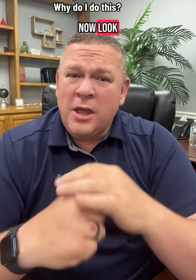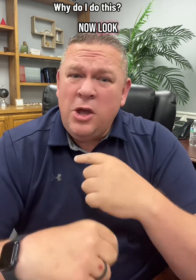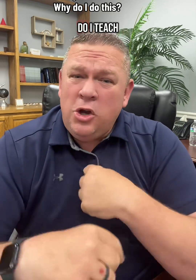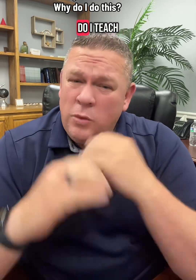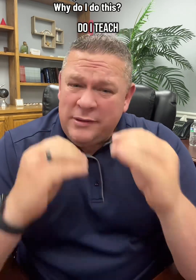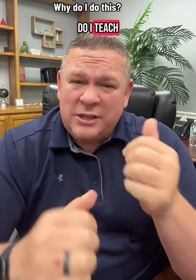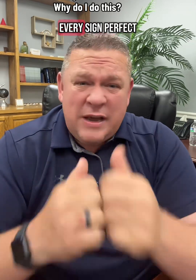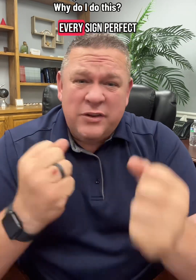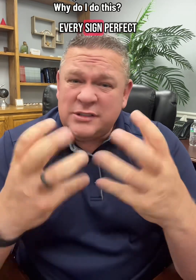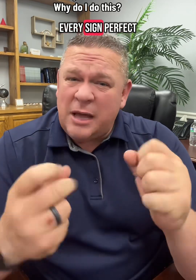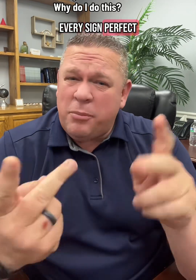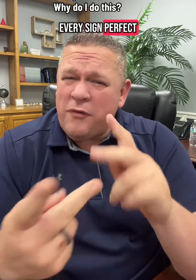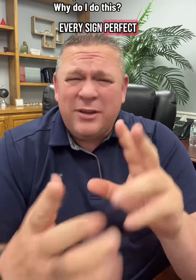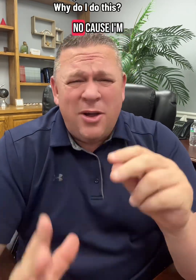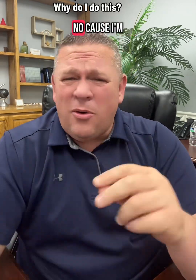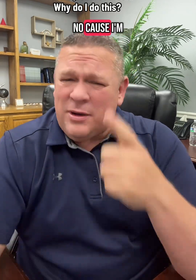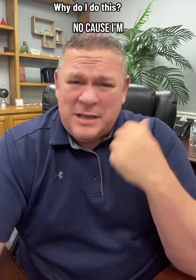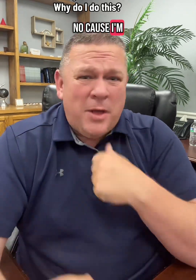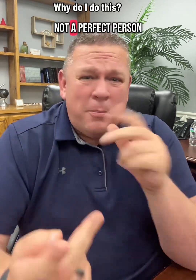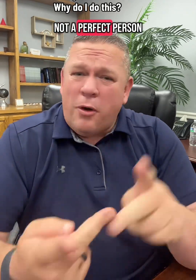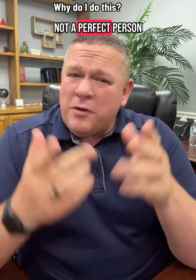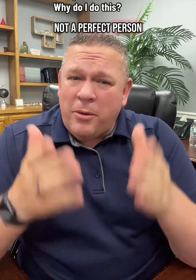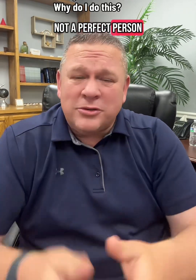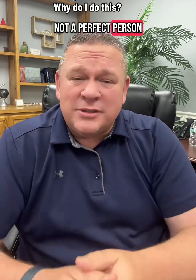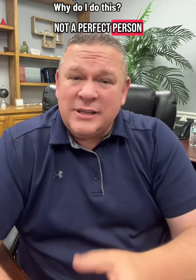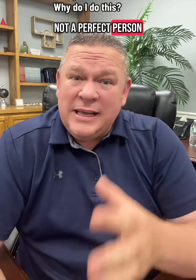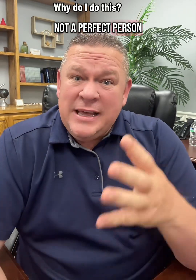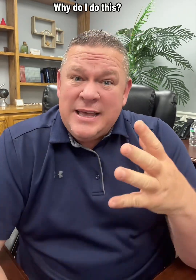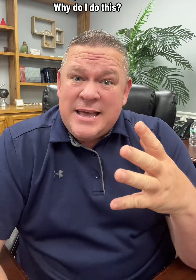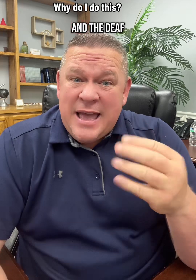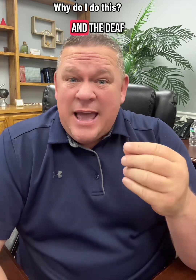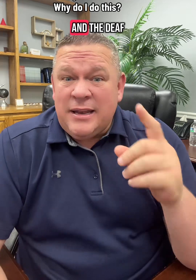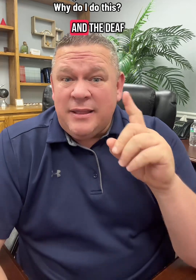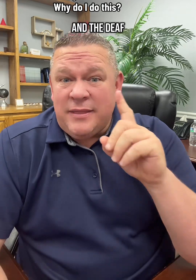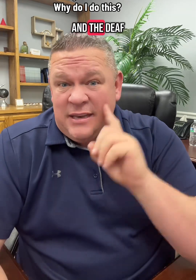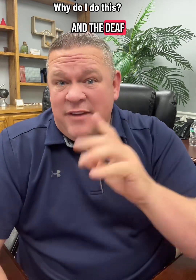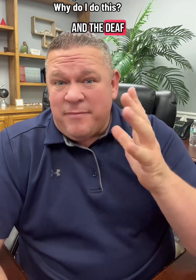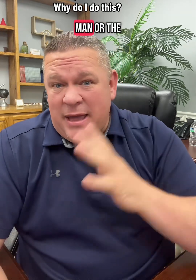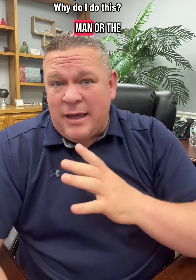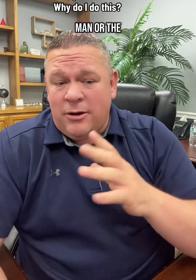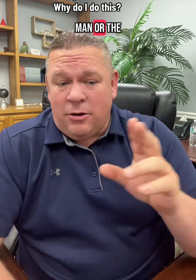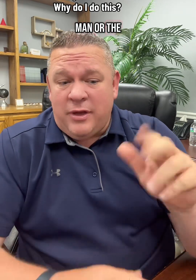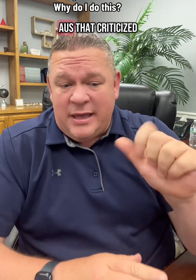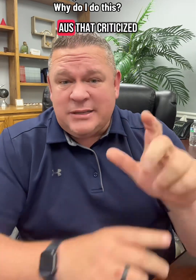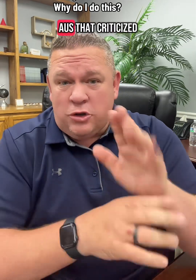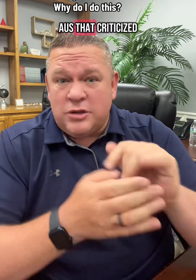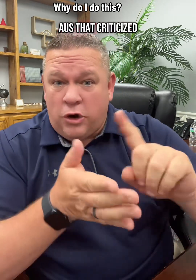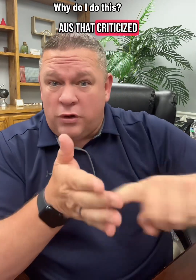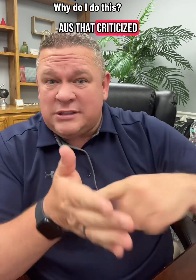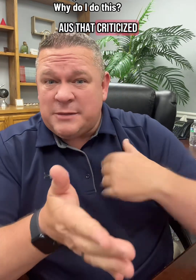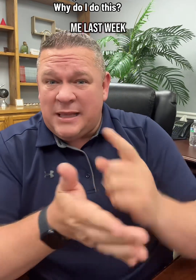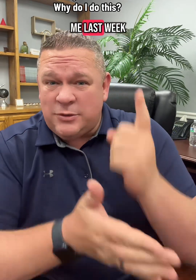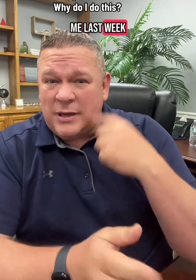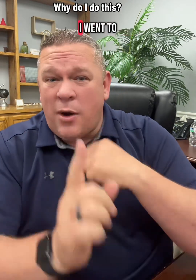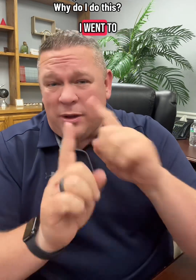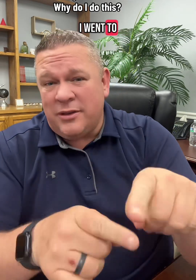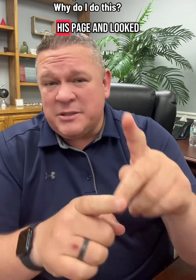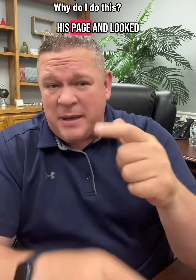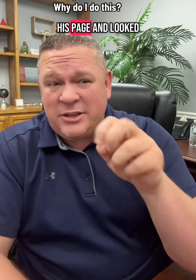do I teach every sign perfect? No, because I'm not a perfect person. And the deaf man, or the ASL user that criticized me last week, I went to his page and